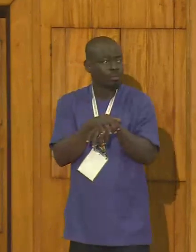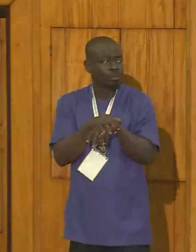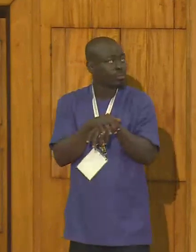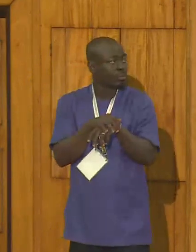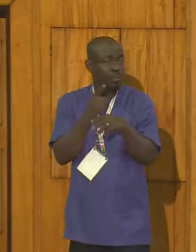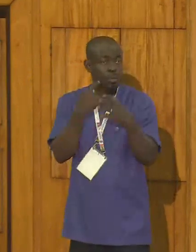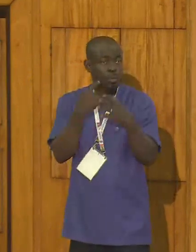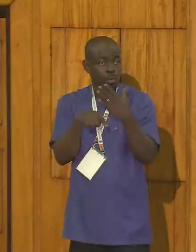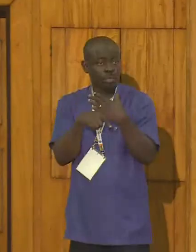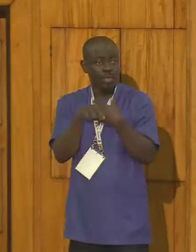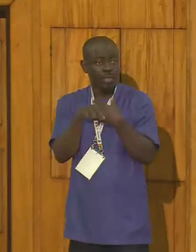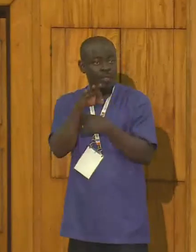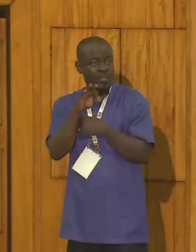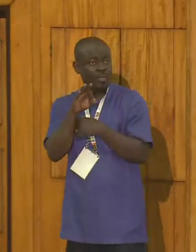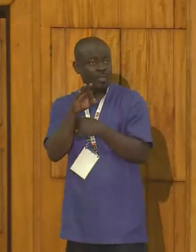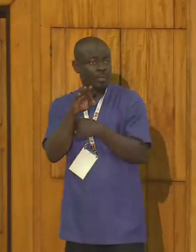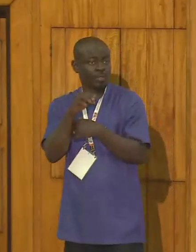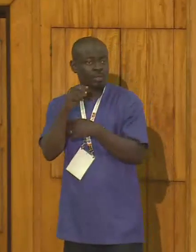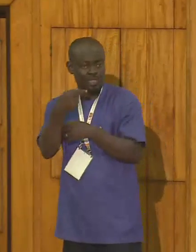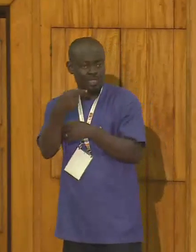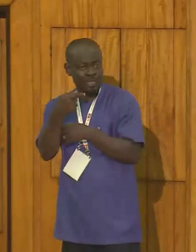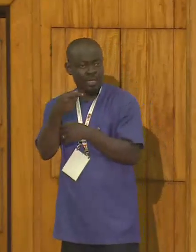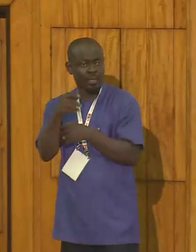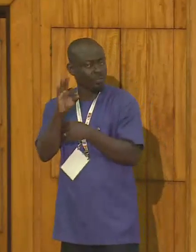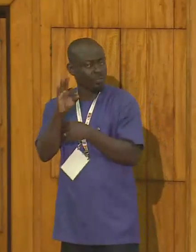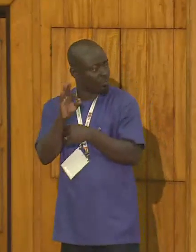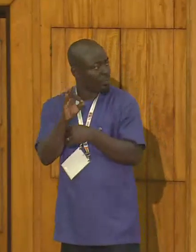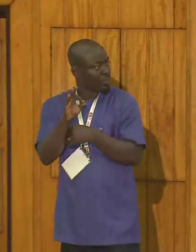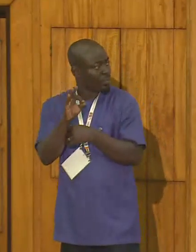female genital schistosomiasis is. It is a neglected